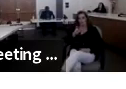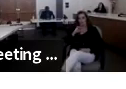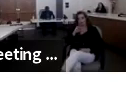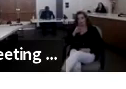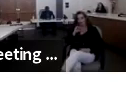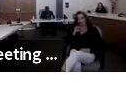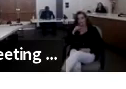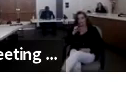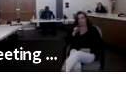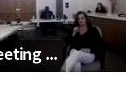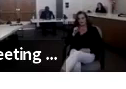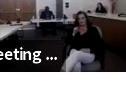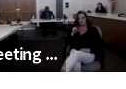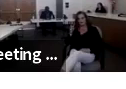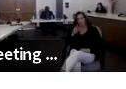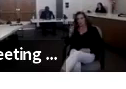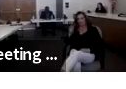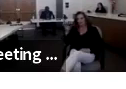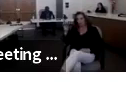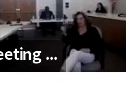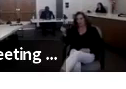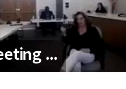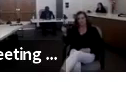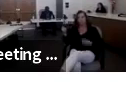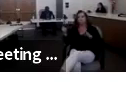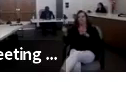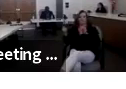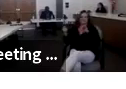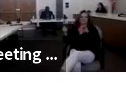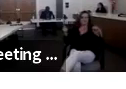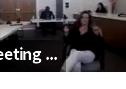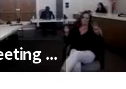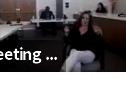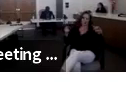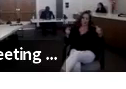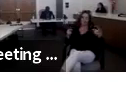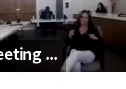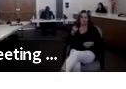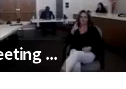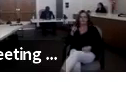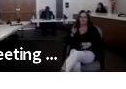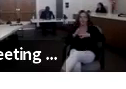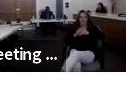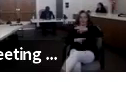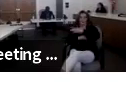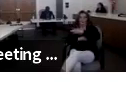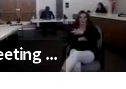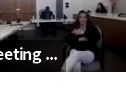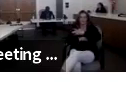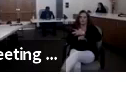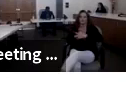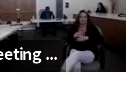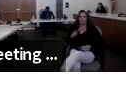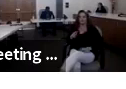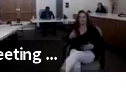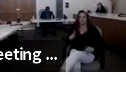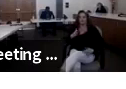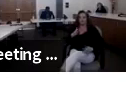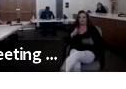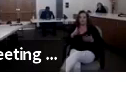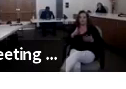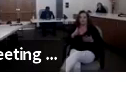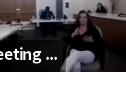west wing and the east wing, connected by bridges. And those bridges complete a pedestrian connection that is